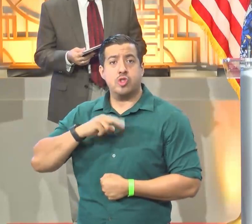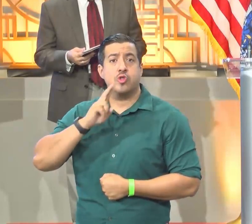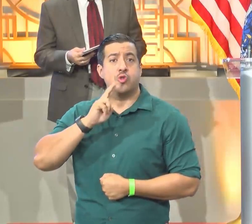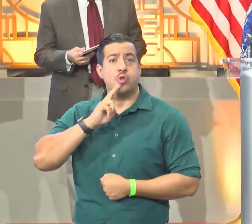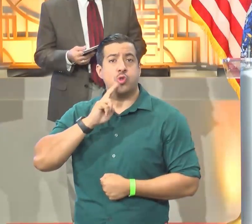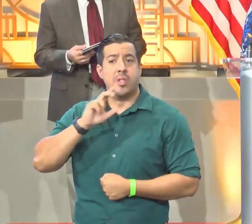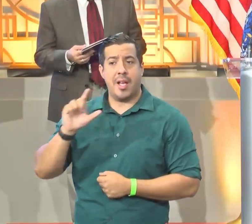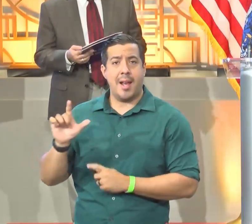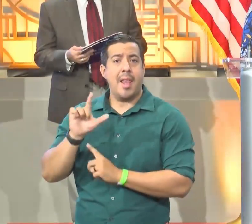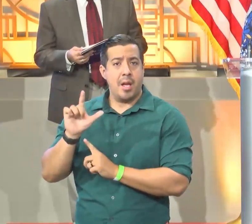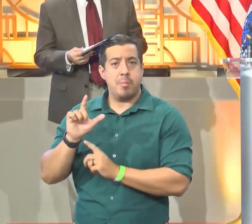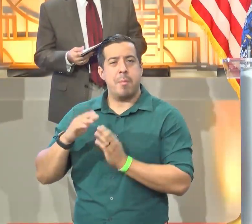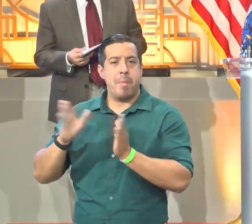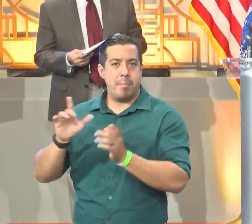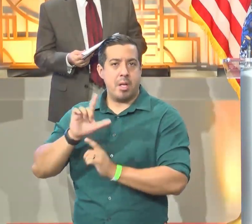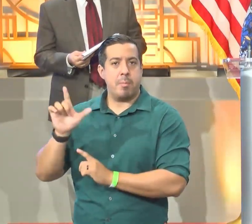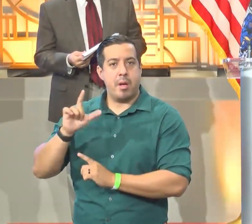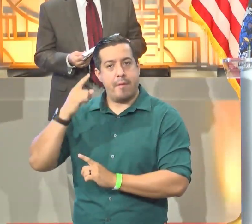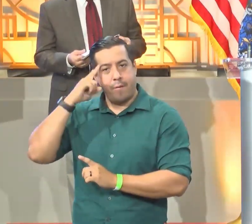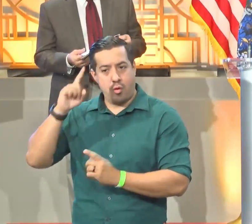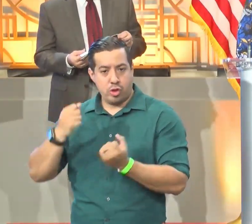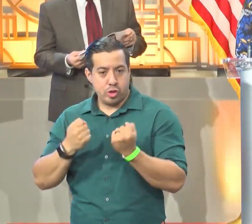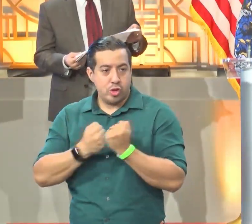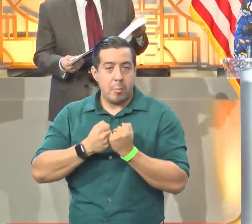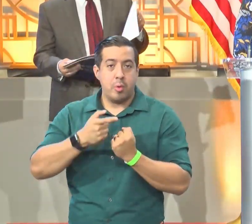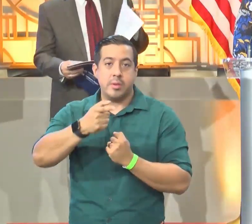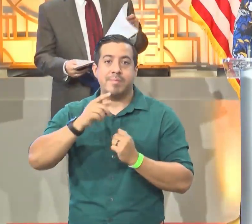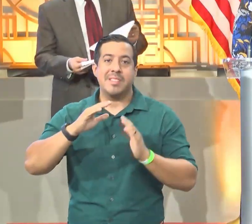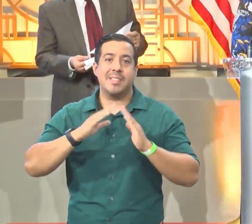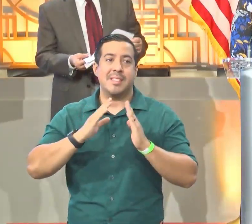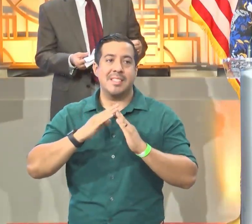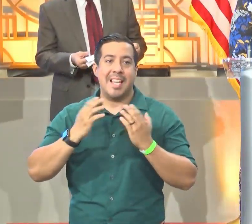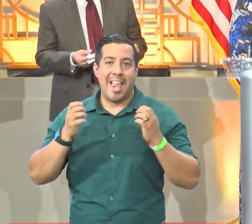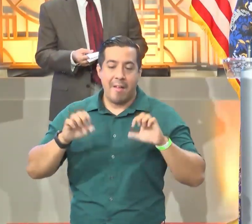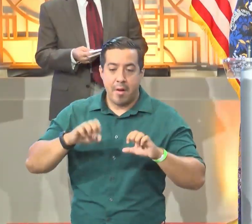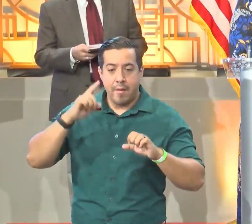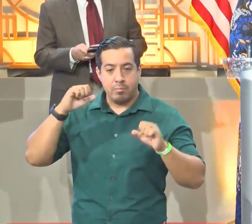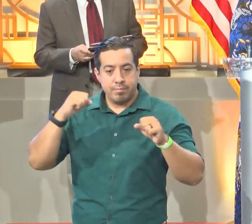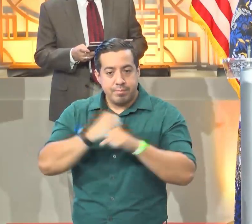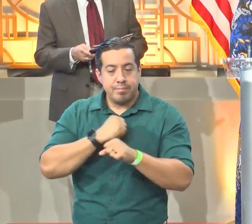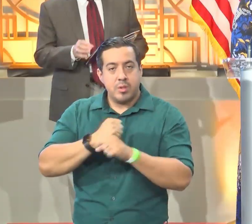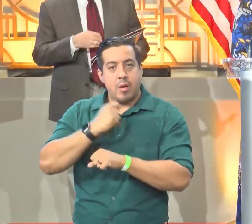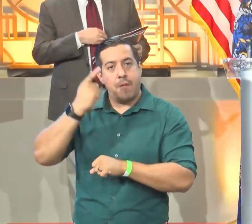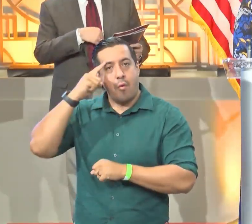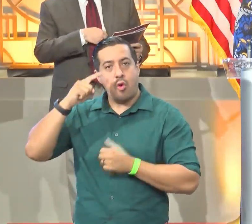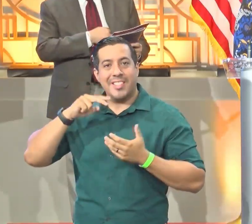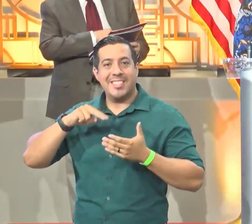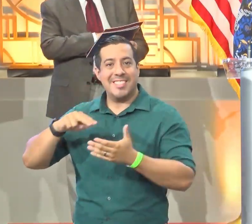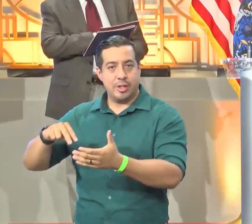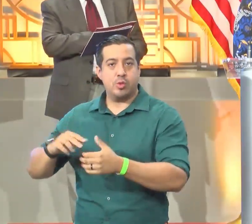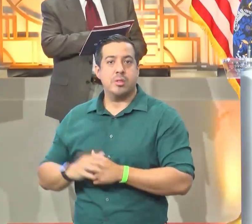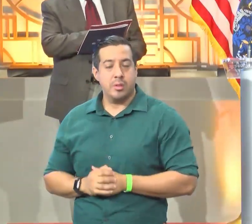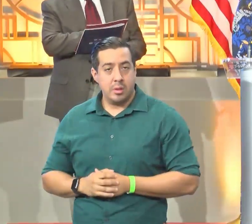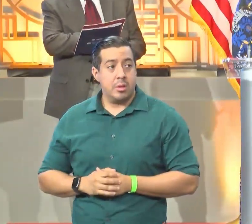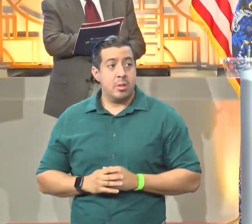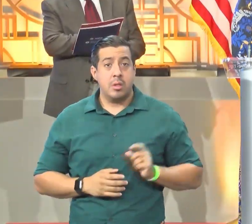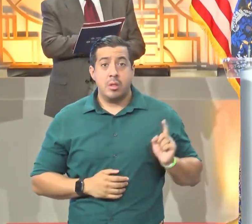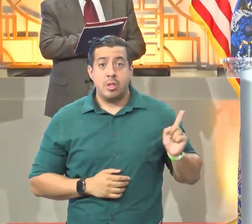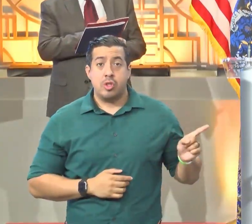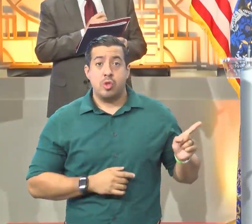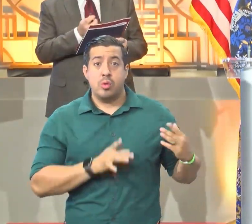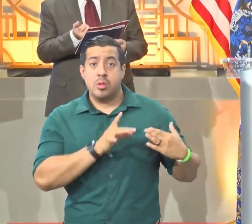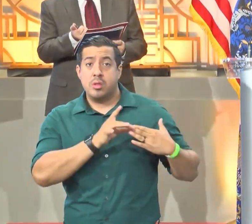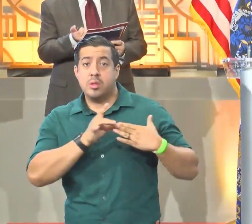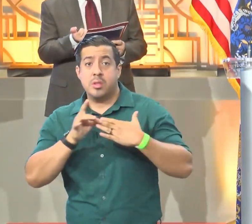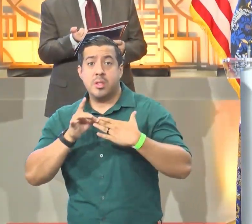Mayor's Office for Adult Literacy to support the city's efforts in this fight against illiteracy. You lead the nation